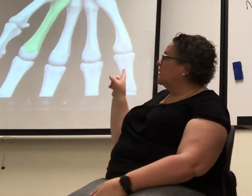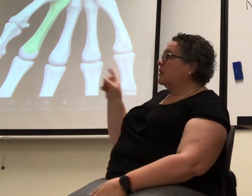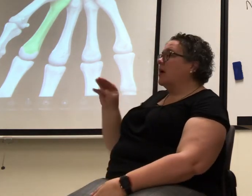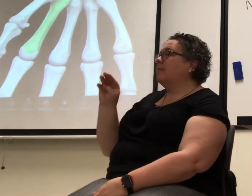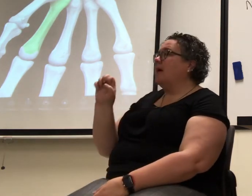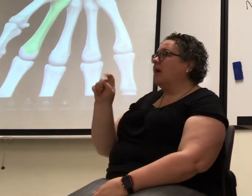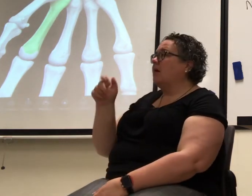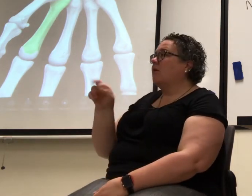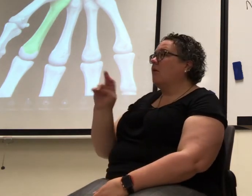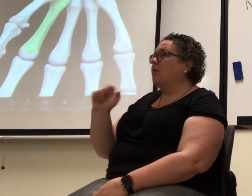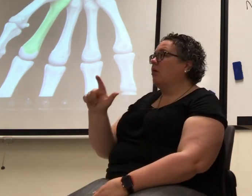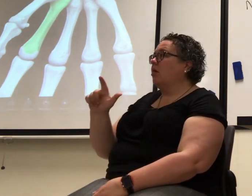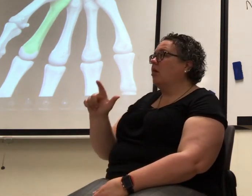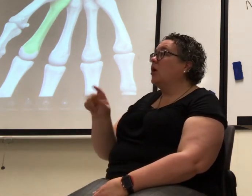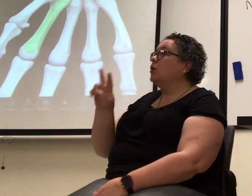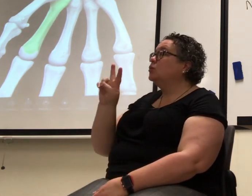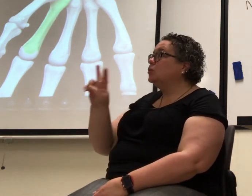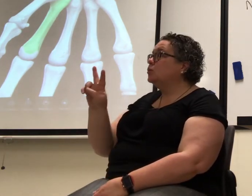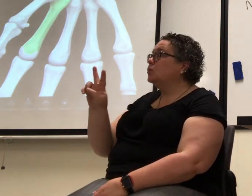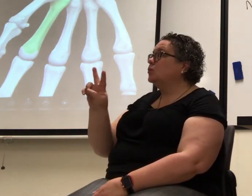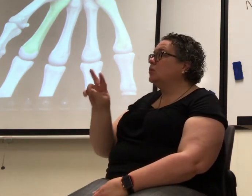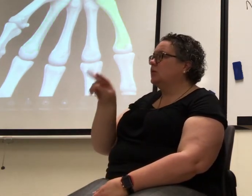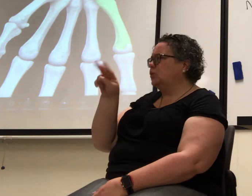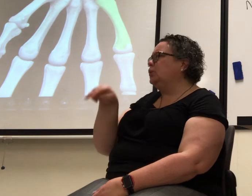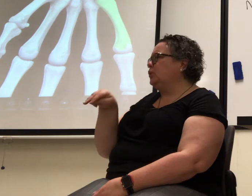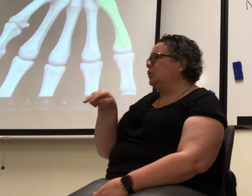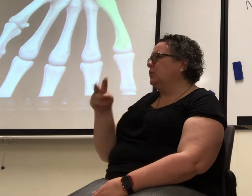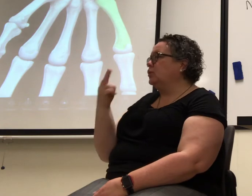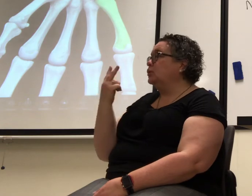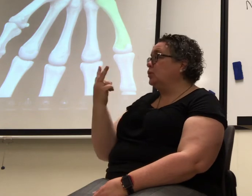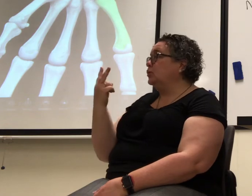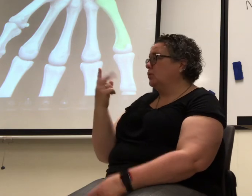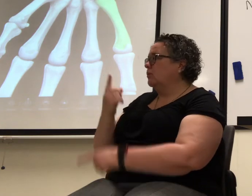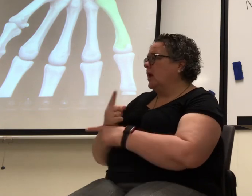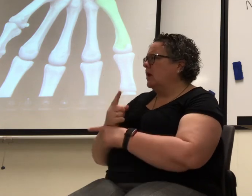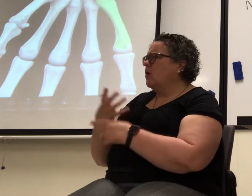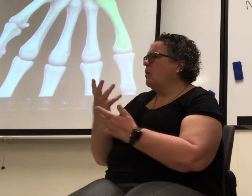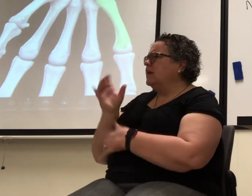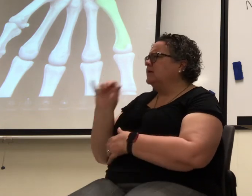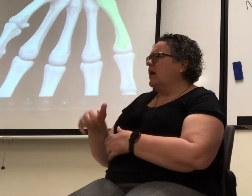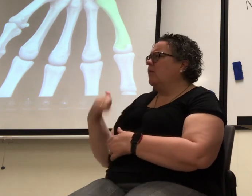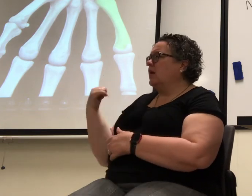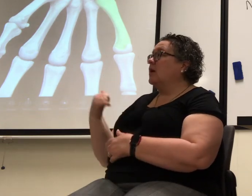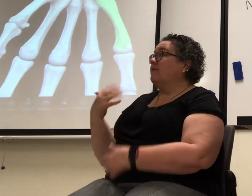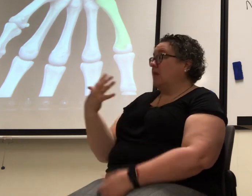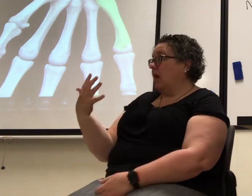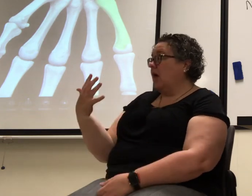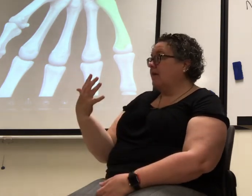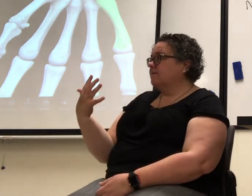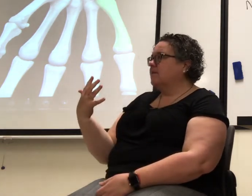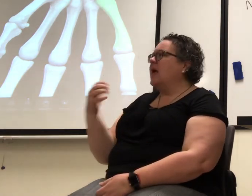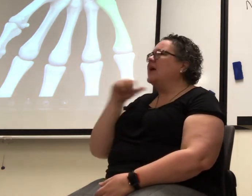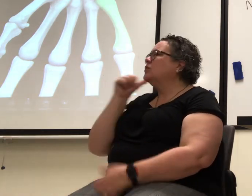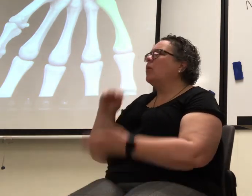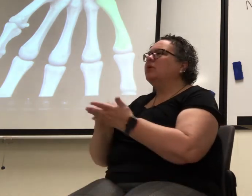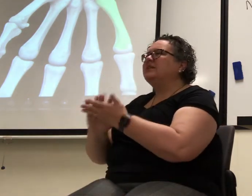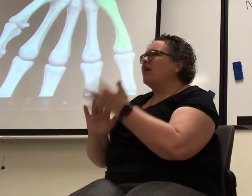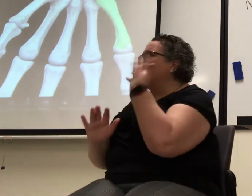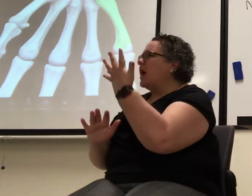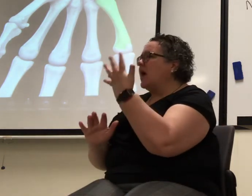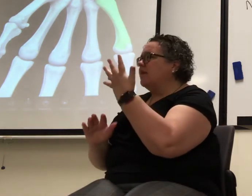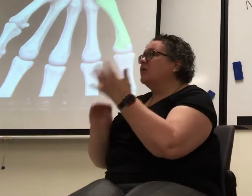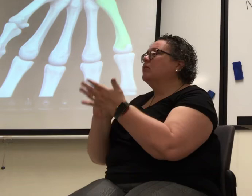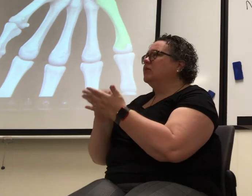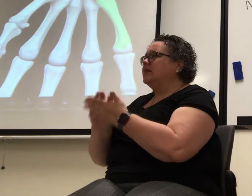Metacarpal 2, right? Isn't that easy? Okay, what's this one? Metacarpal 5. And don't put 5, put